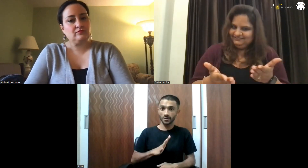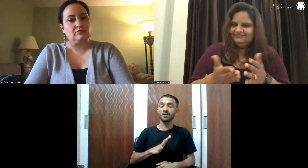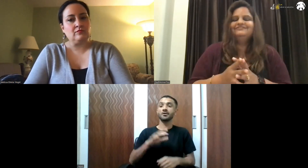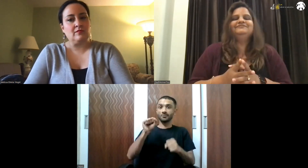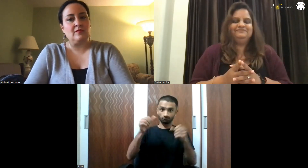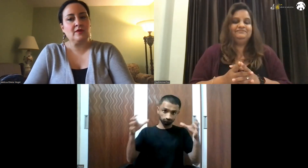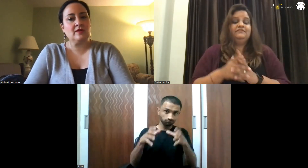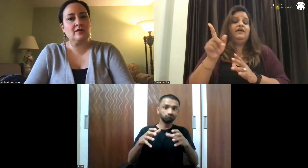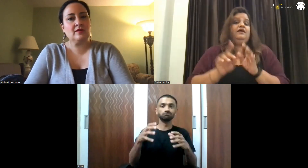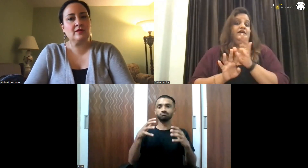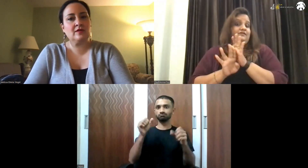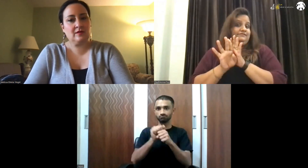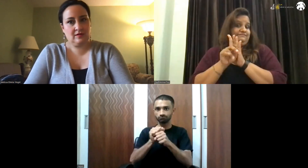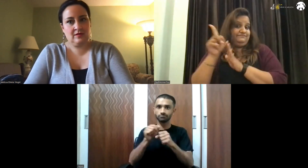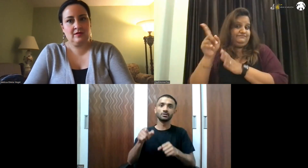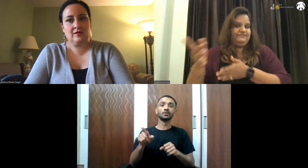I work with Deaf Women too.